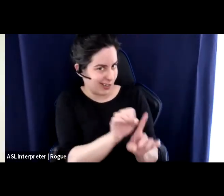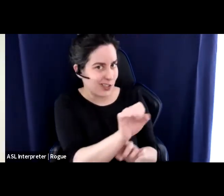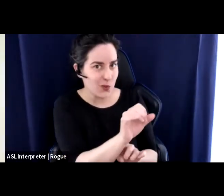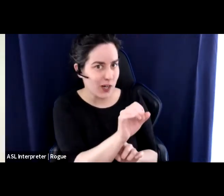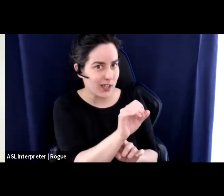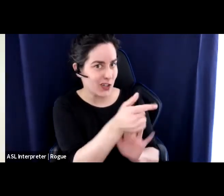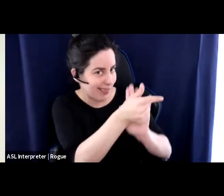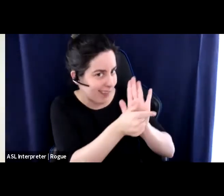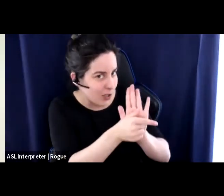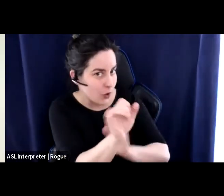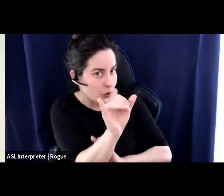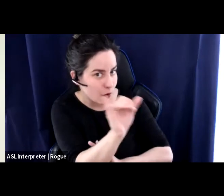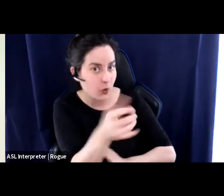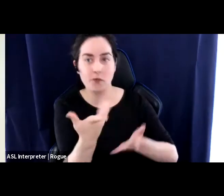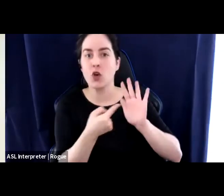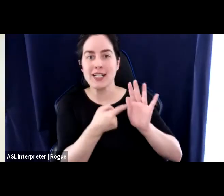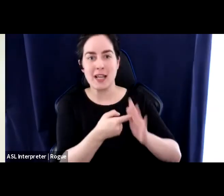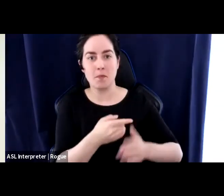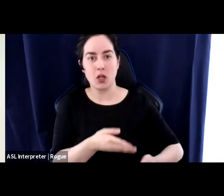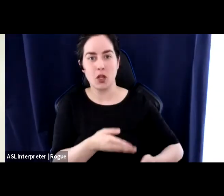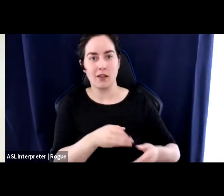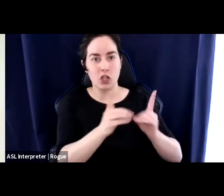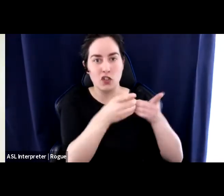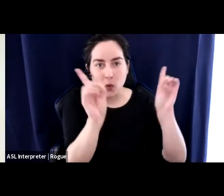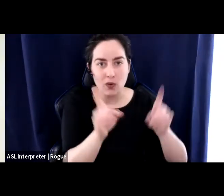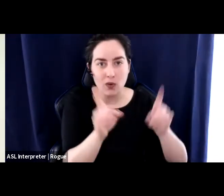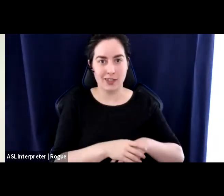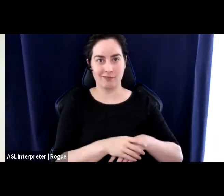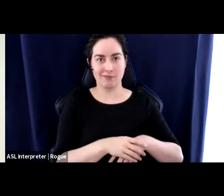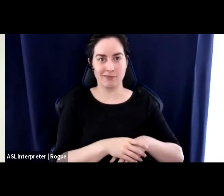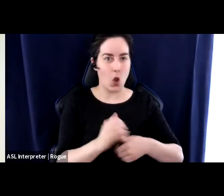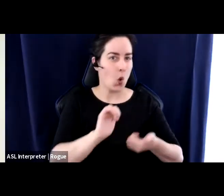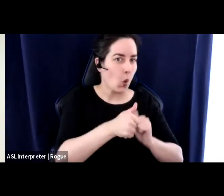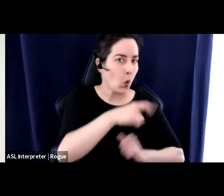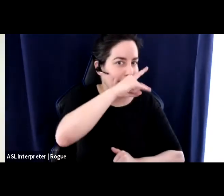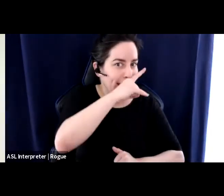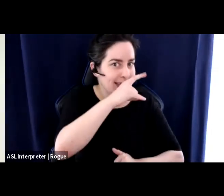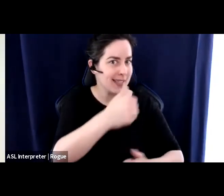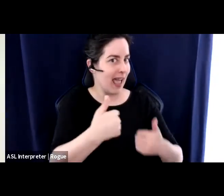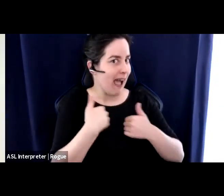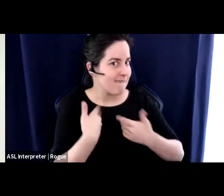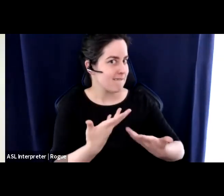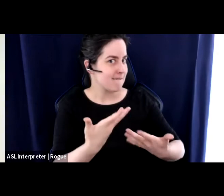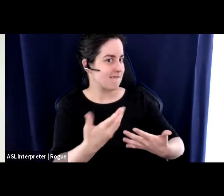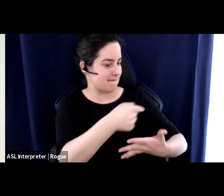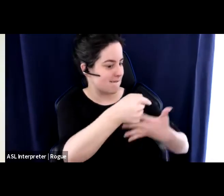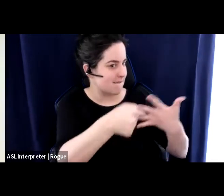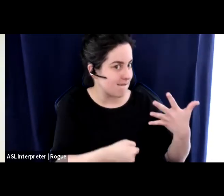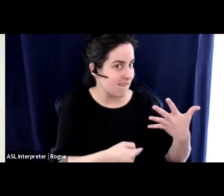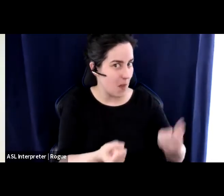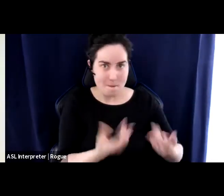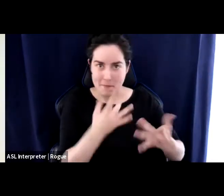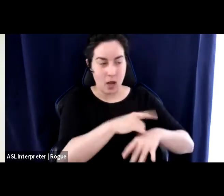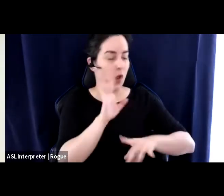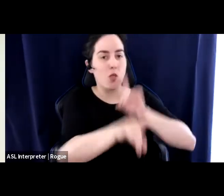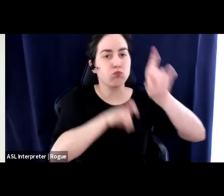is divorce and custody cases where women with disabilities may have their mental capacity questioned on the basis